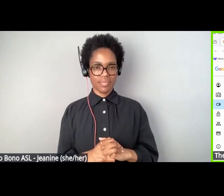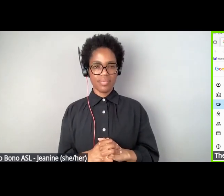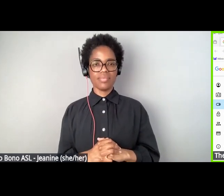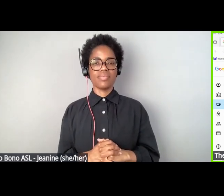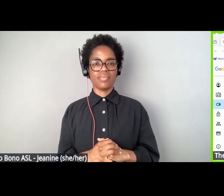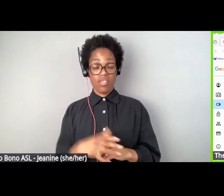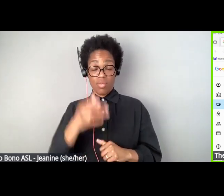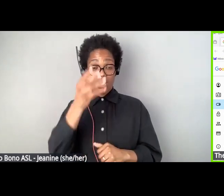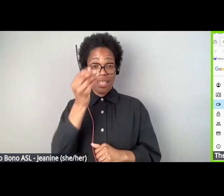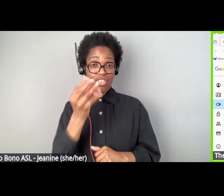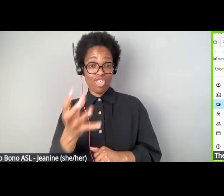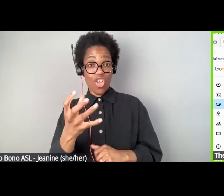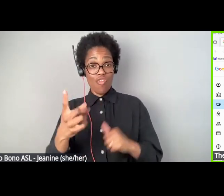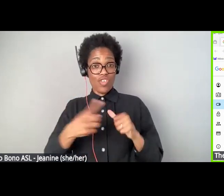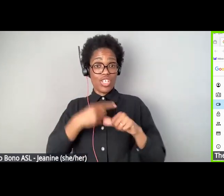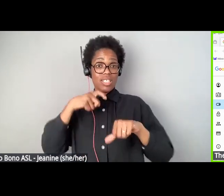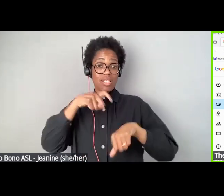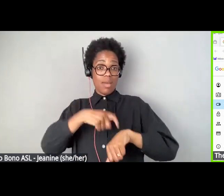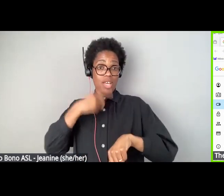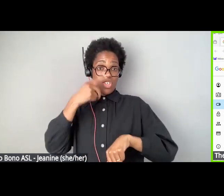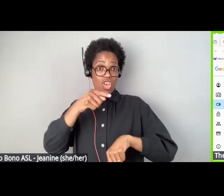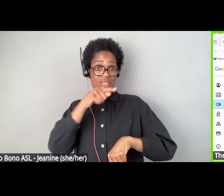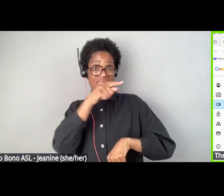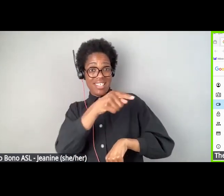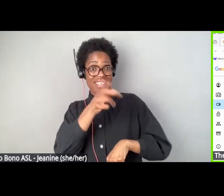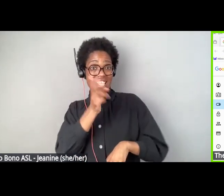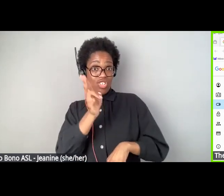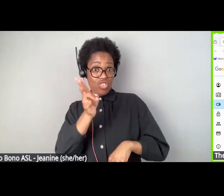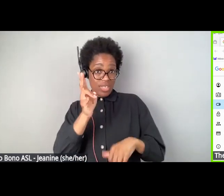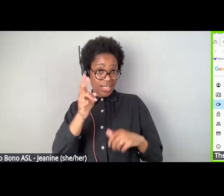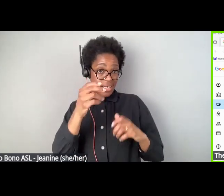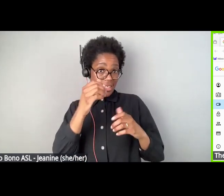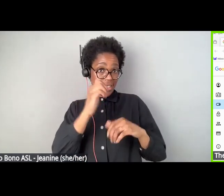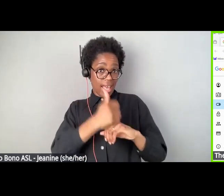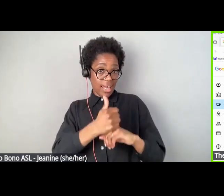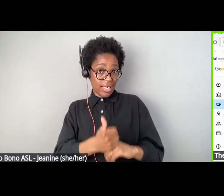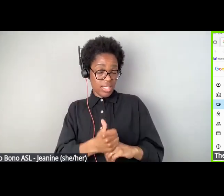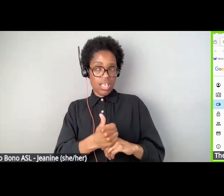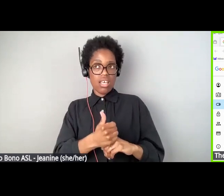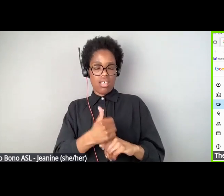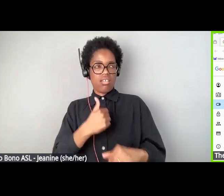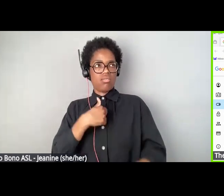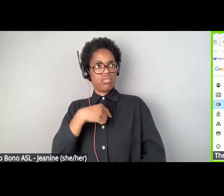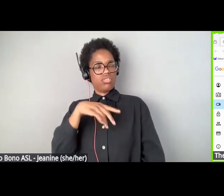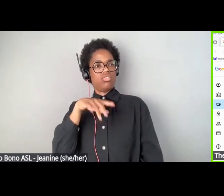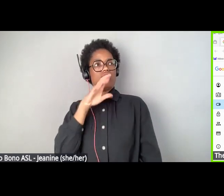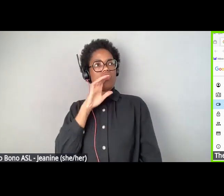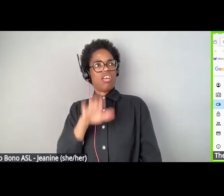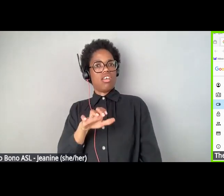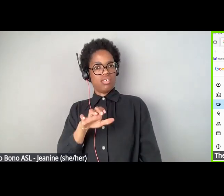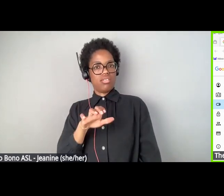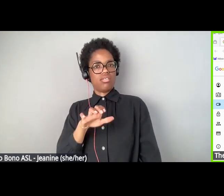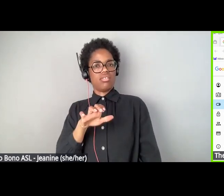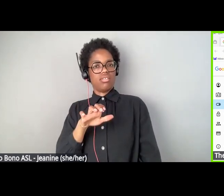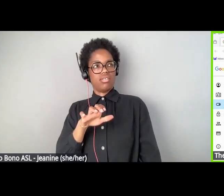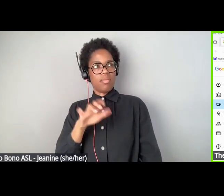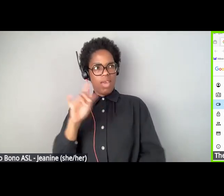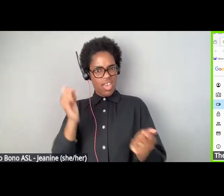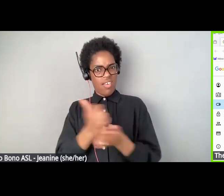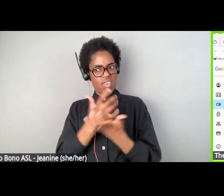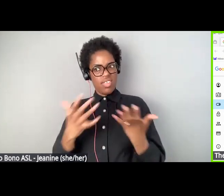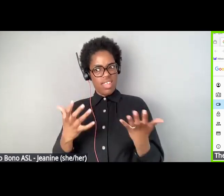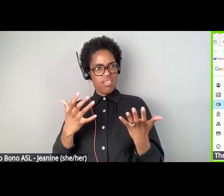first time, it was really interesting to see everything it knew about me. And this isn't even everything it knows about you.